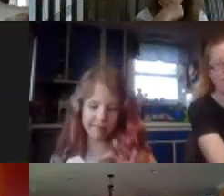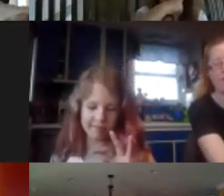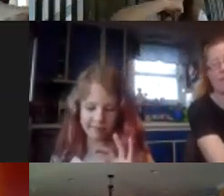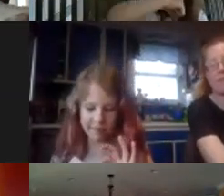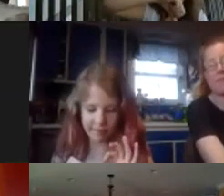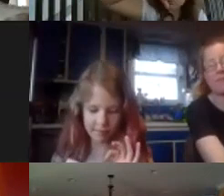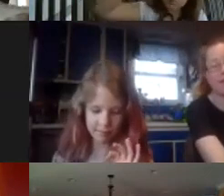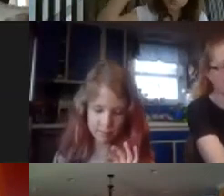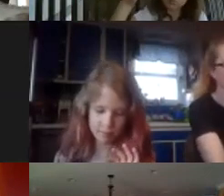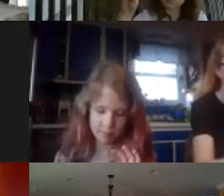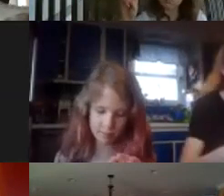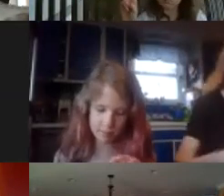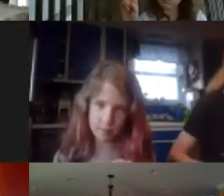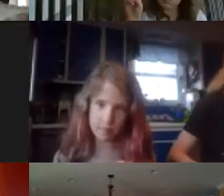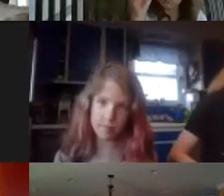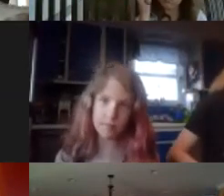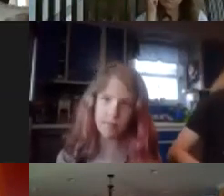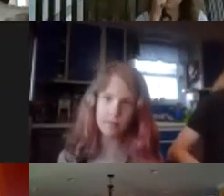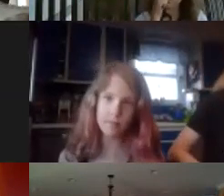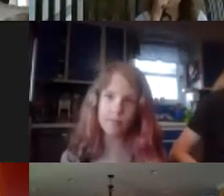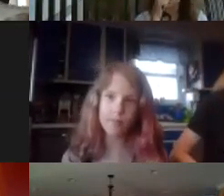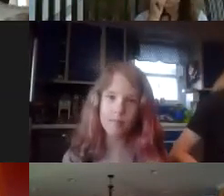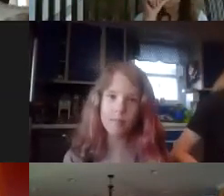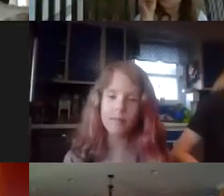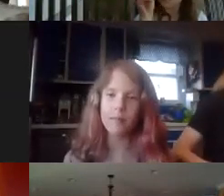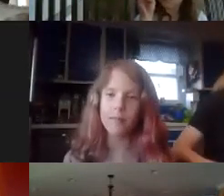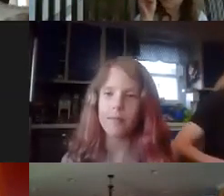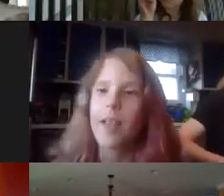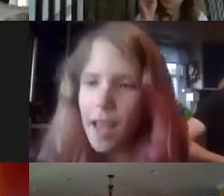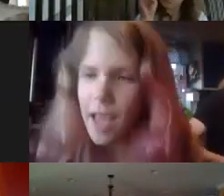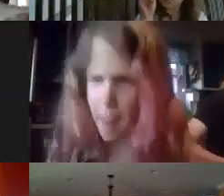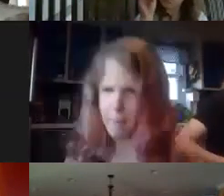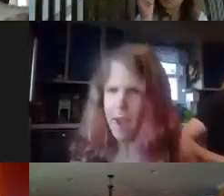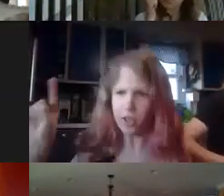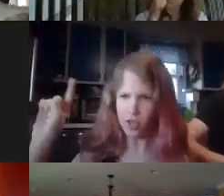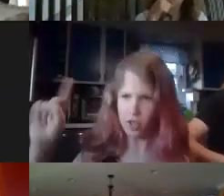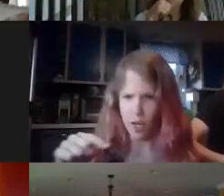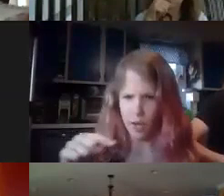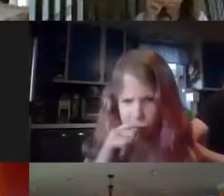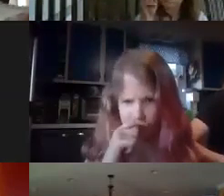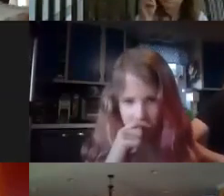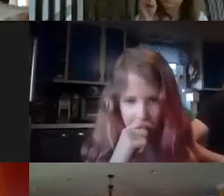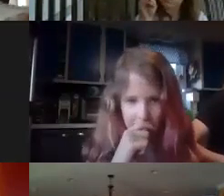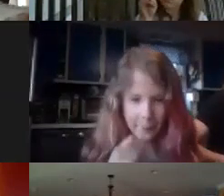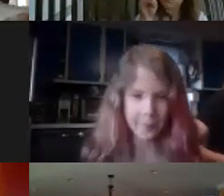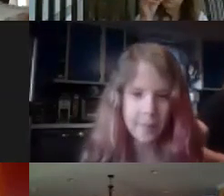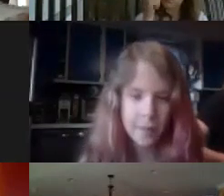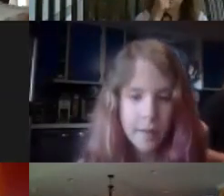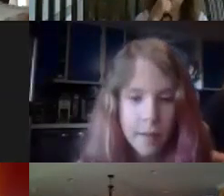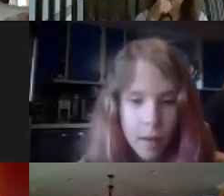to use. That is a good question. And the answer is no. It's whatever you feel most comfortable using. Most of the time,